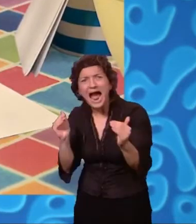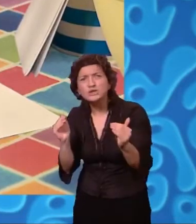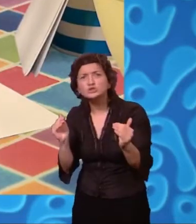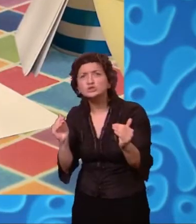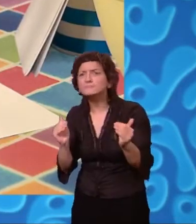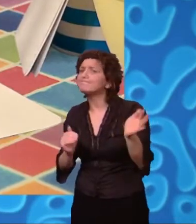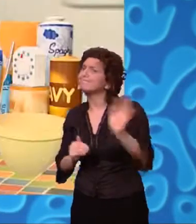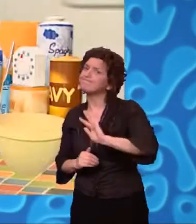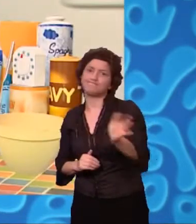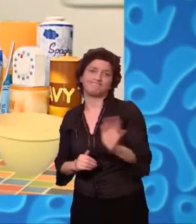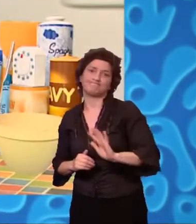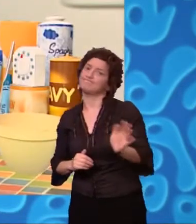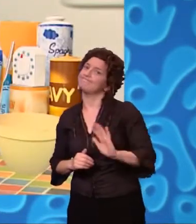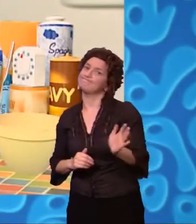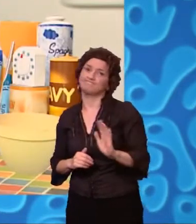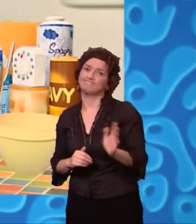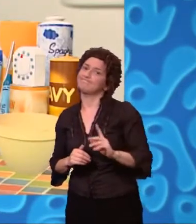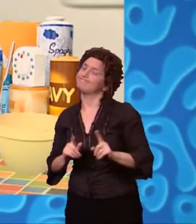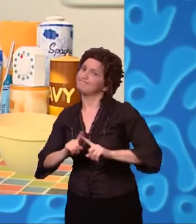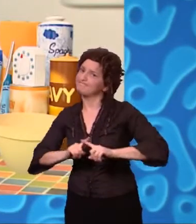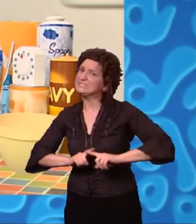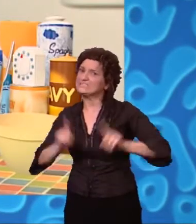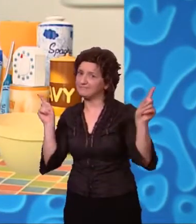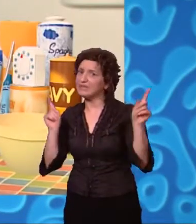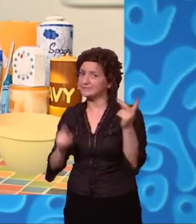Oh, they don't match.